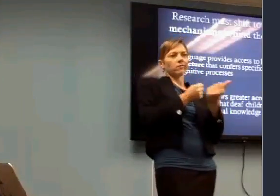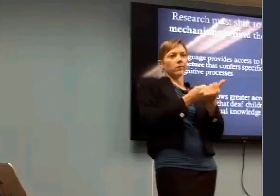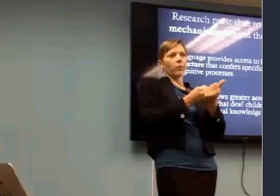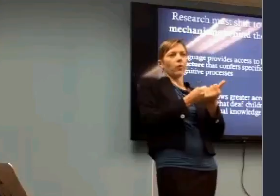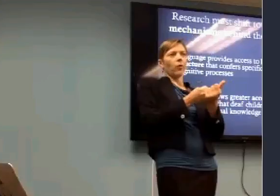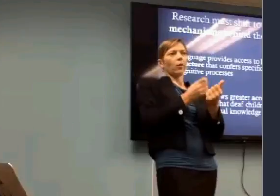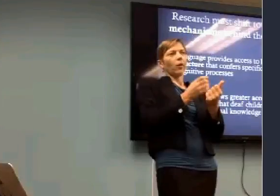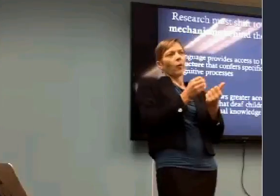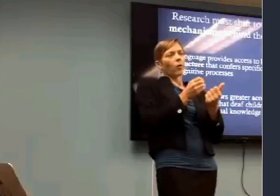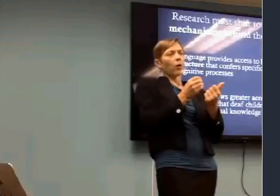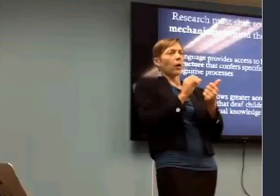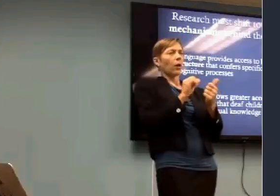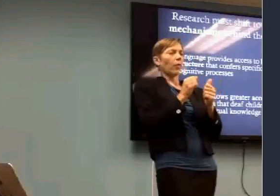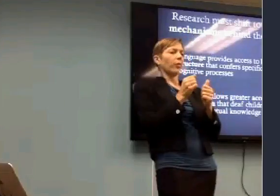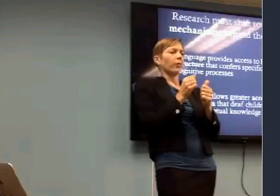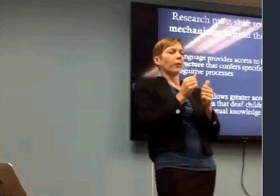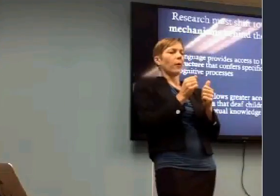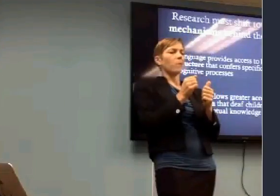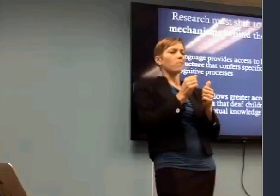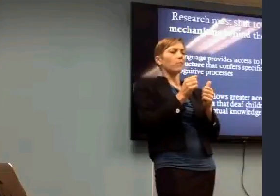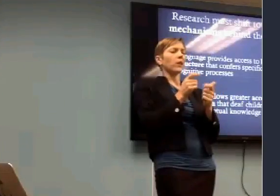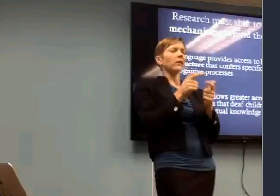language can actually support